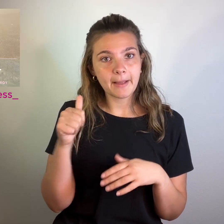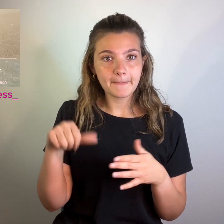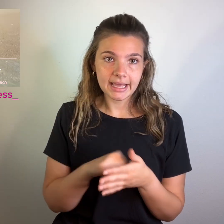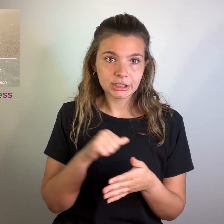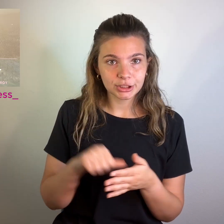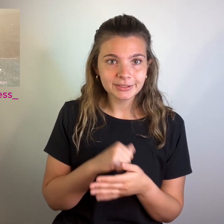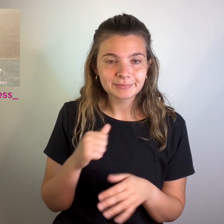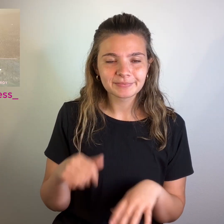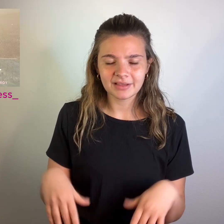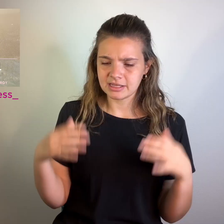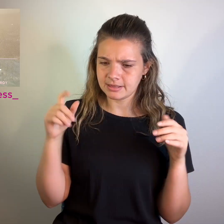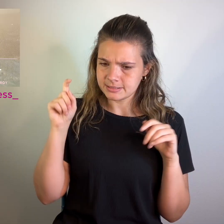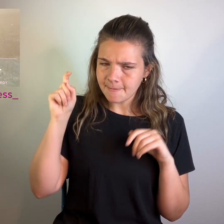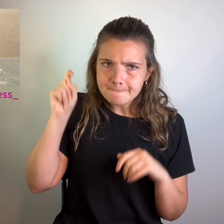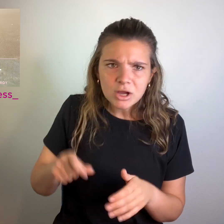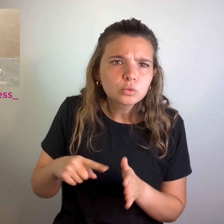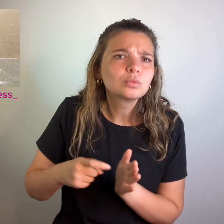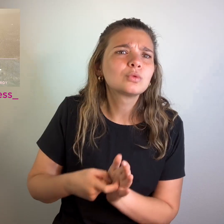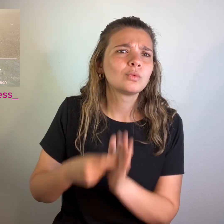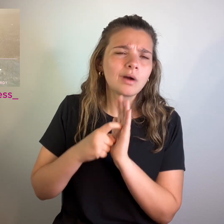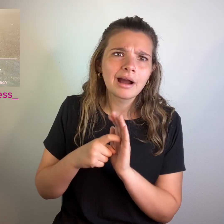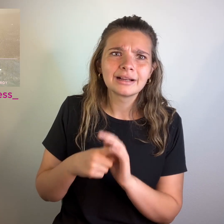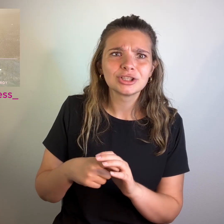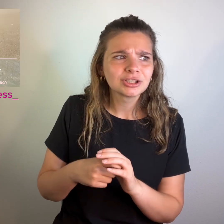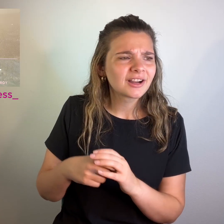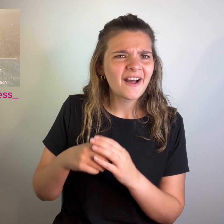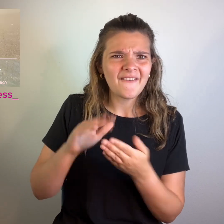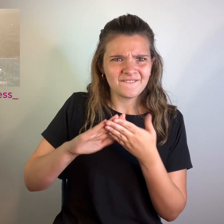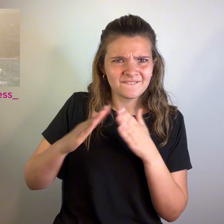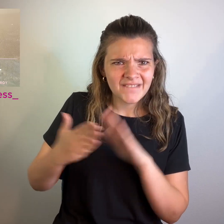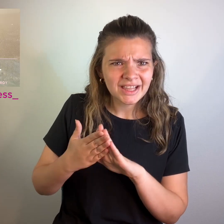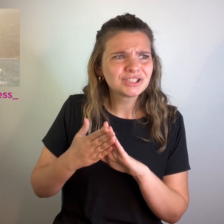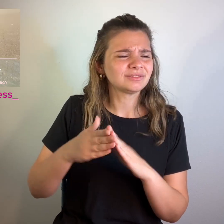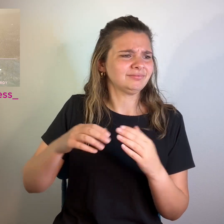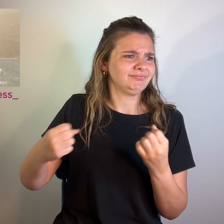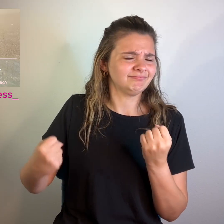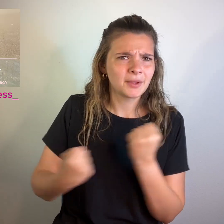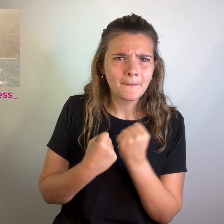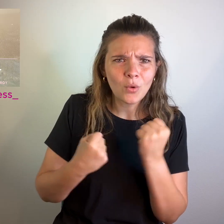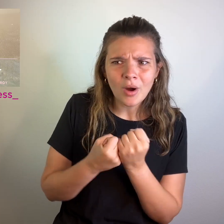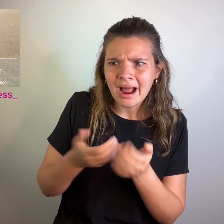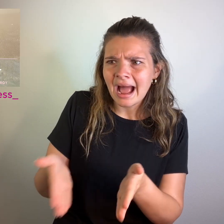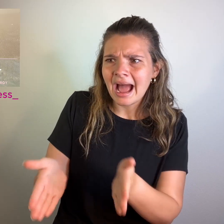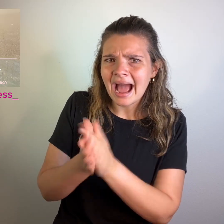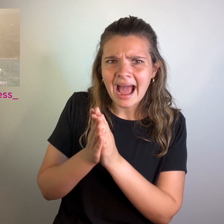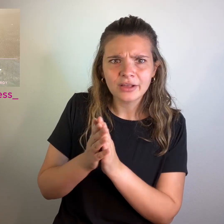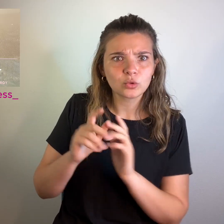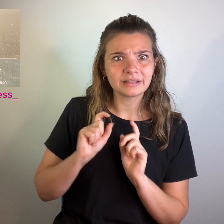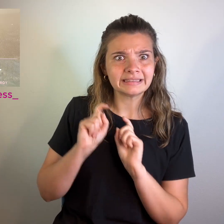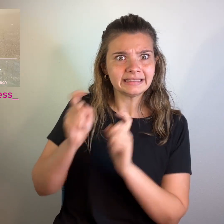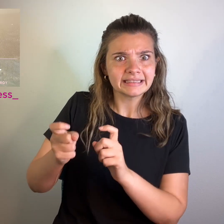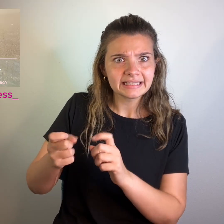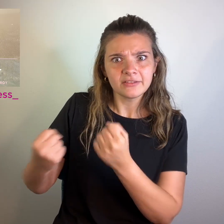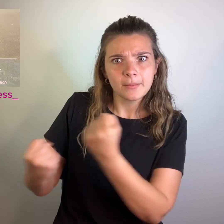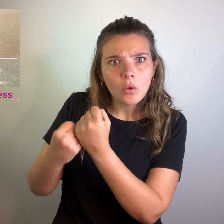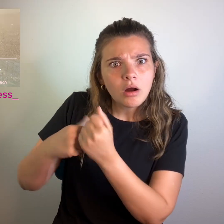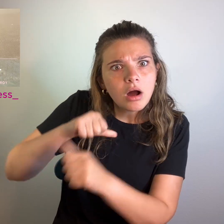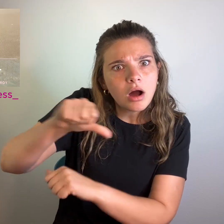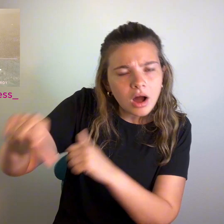you asking for support, how it takes you giving support, and just how important it is to